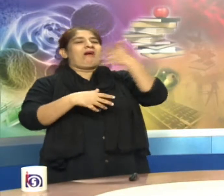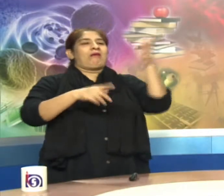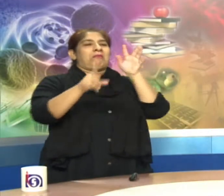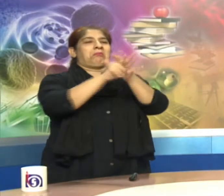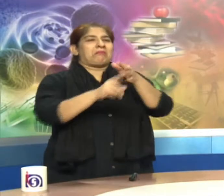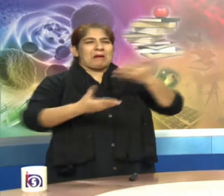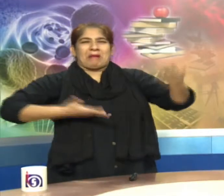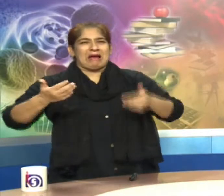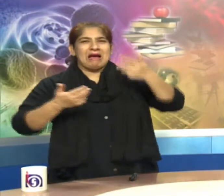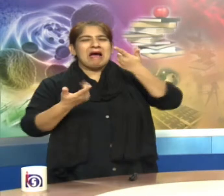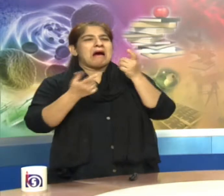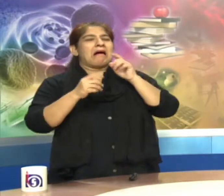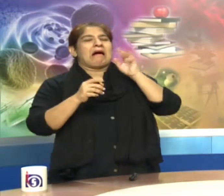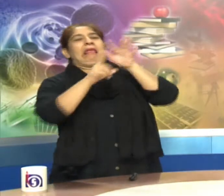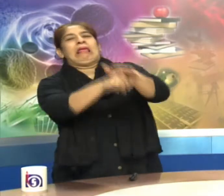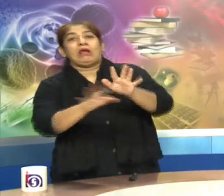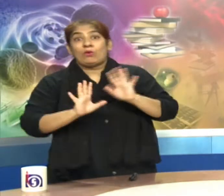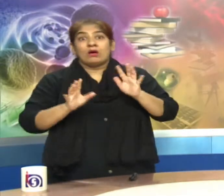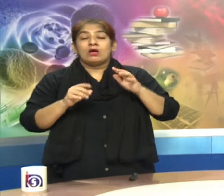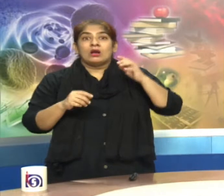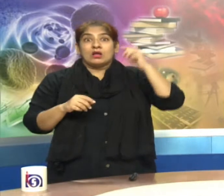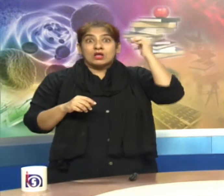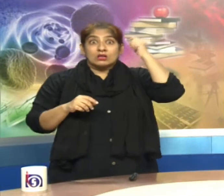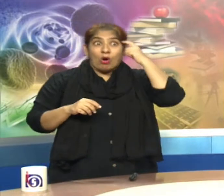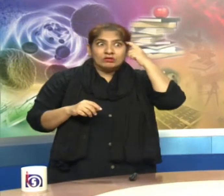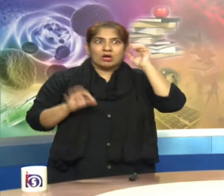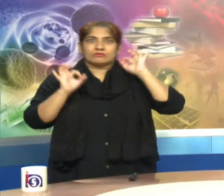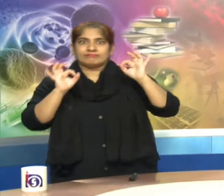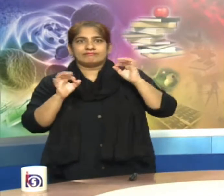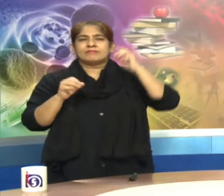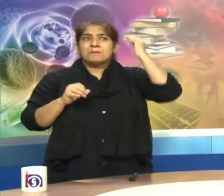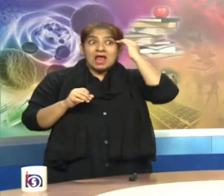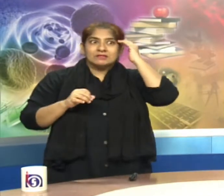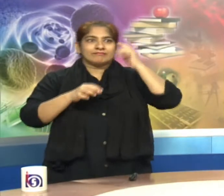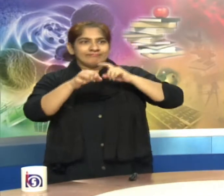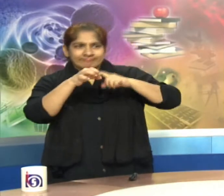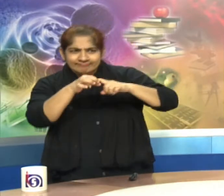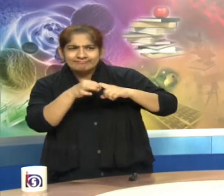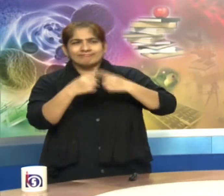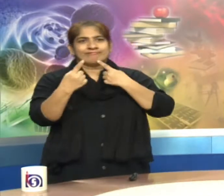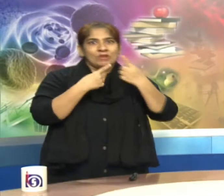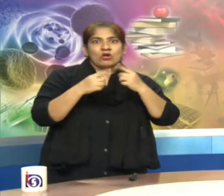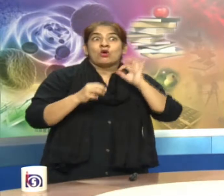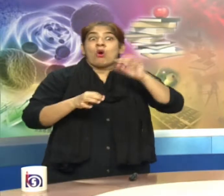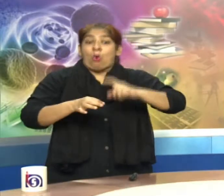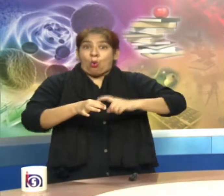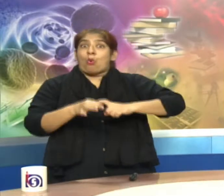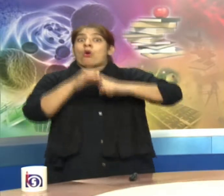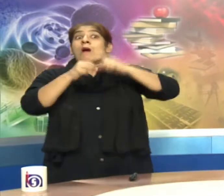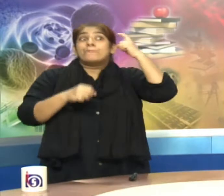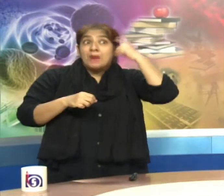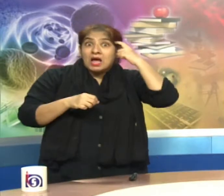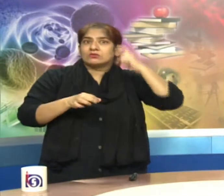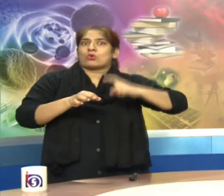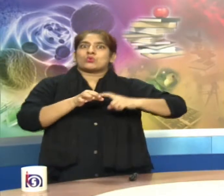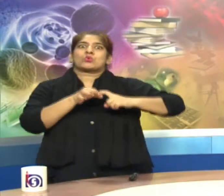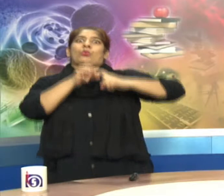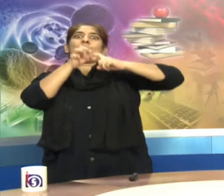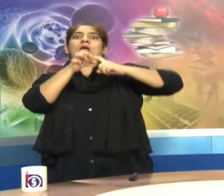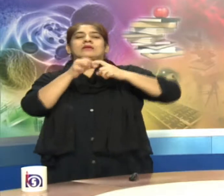And second important point is the mental qualities of the salesman. It